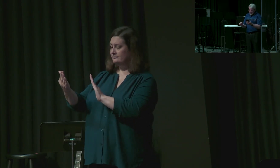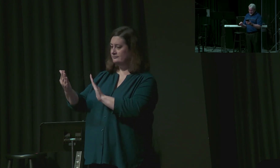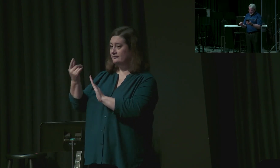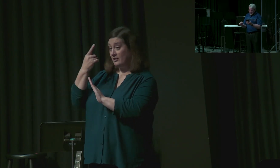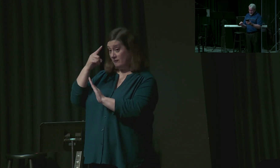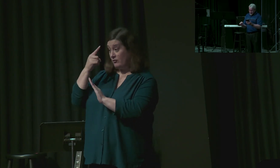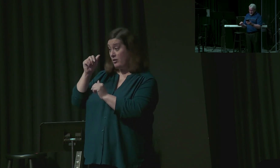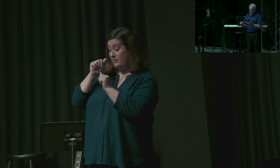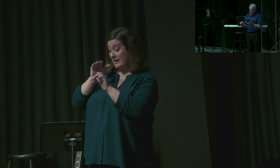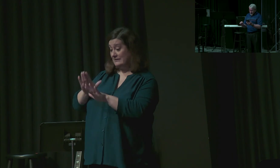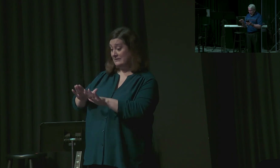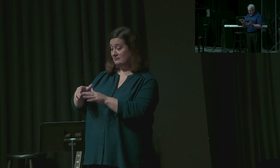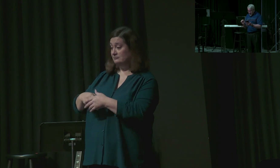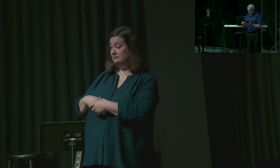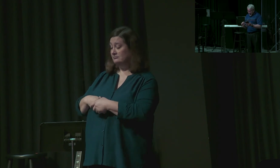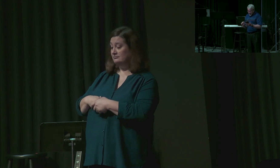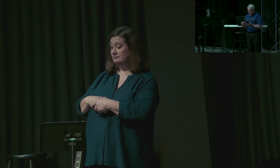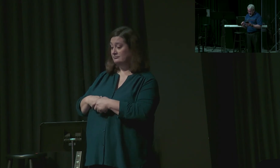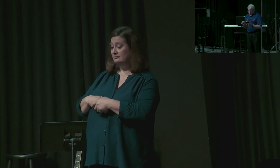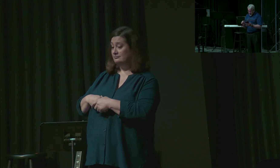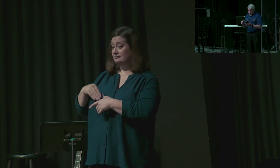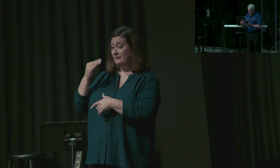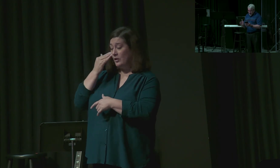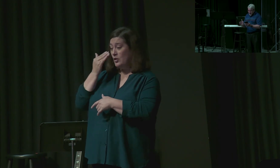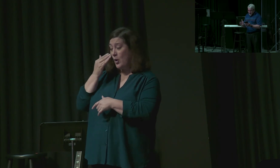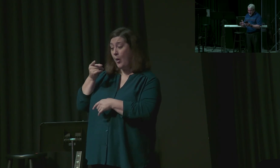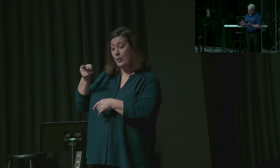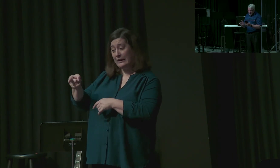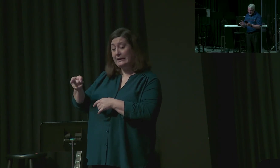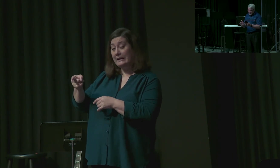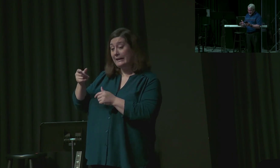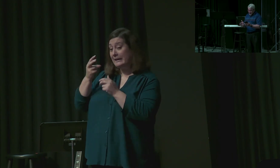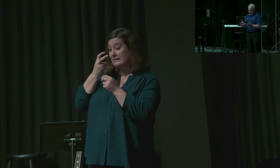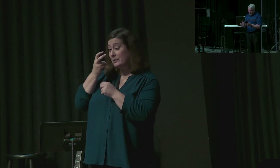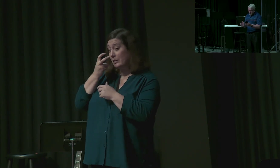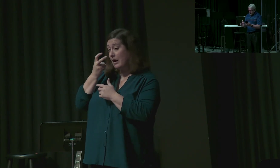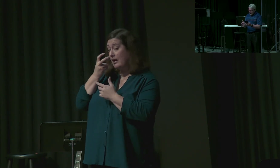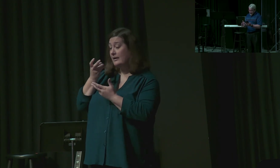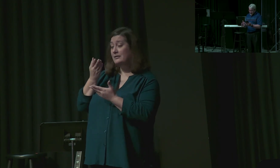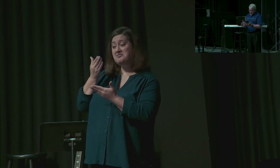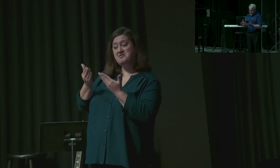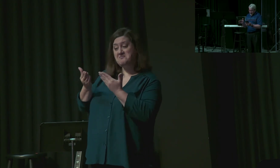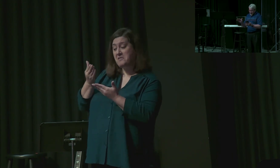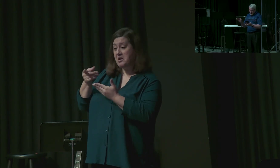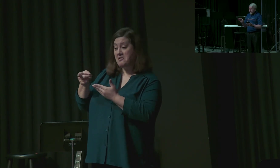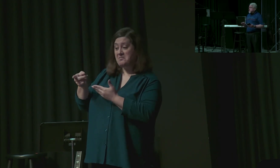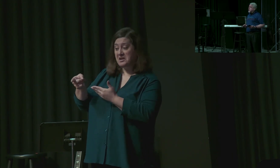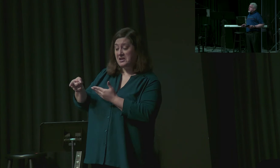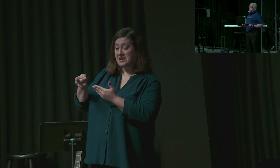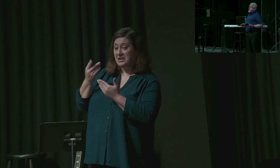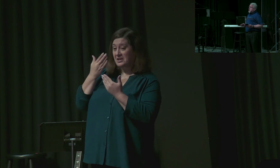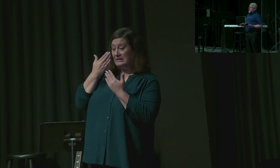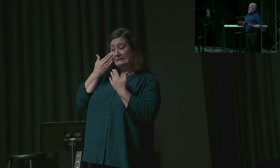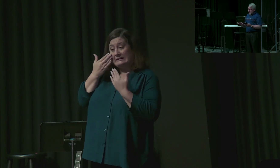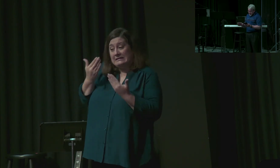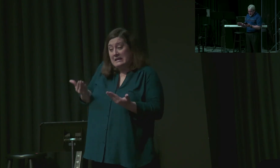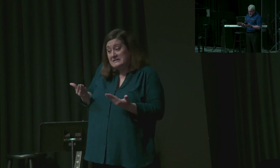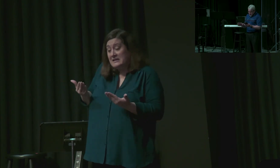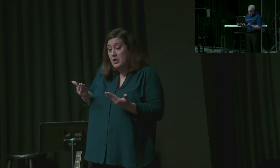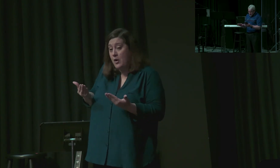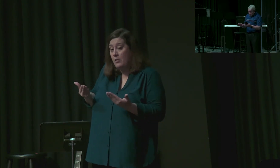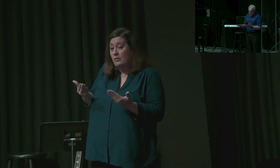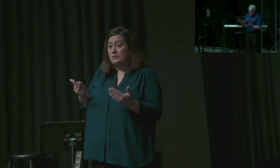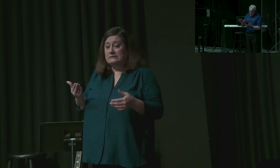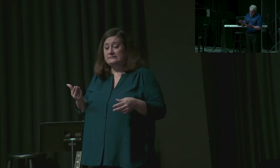blessed. Knowing his father's blindness and possibly lack of familiarity with the boys, he strategically